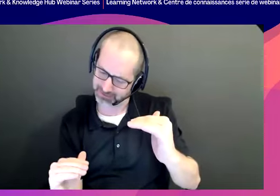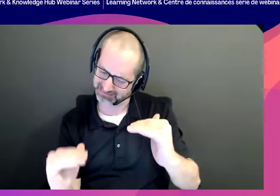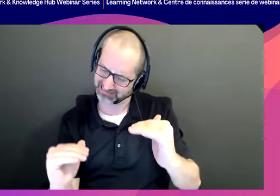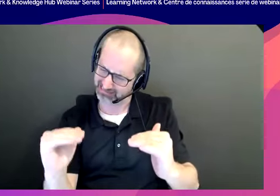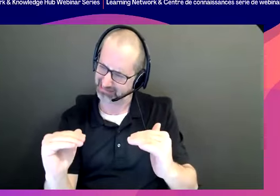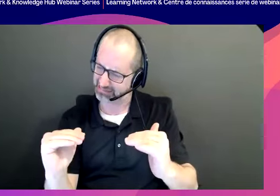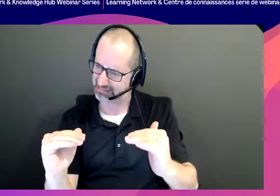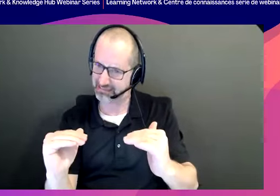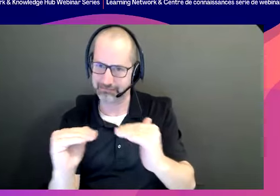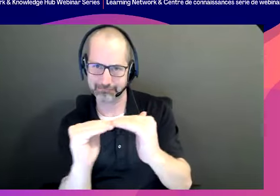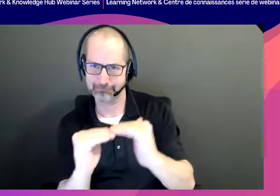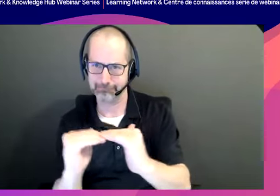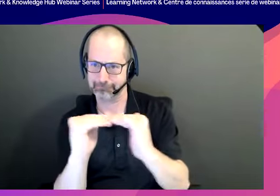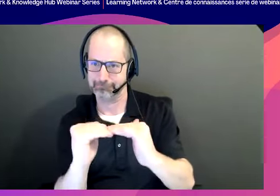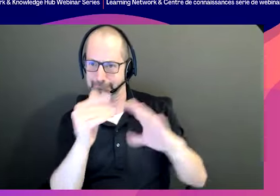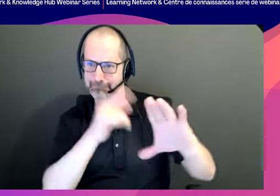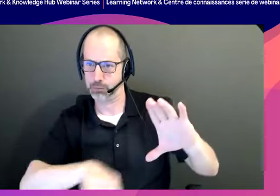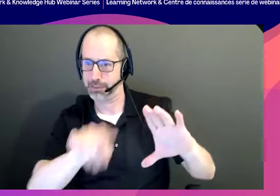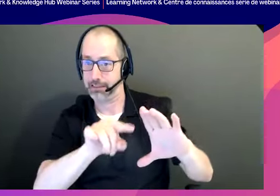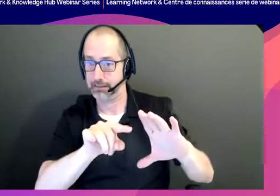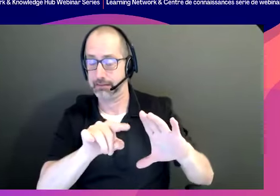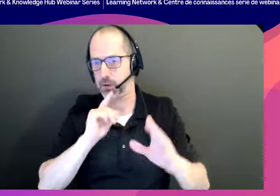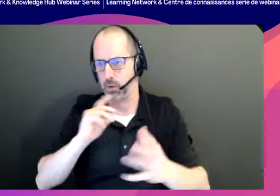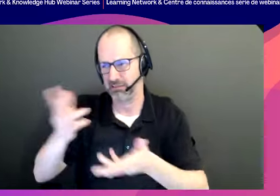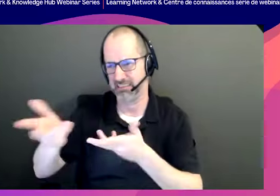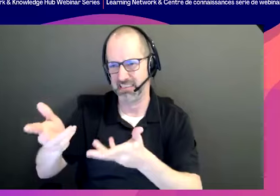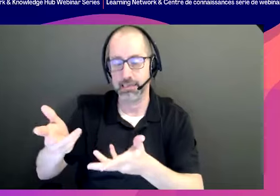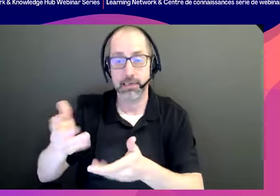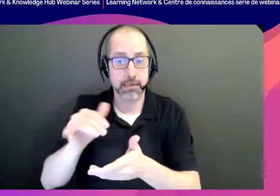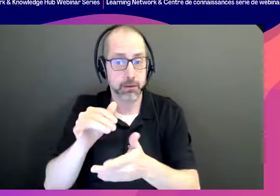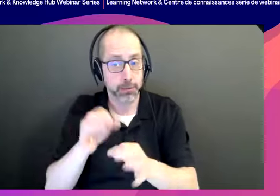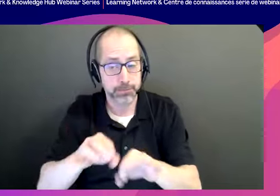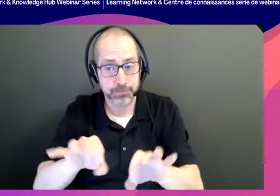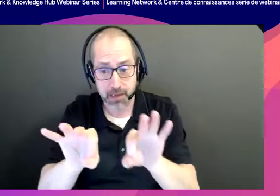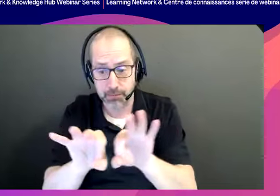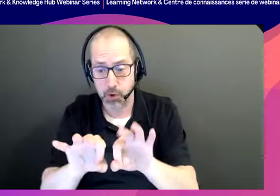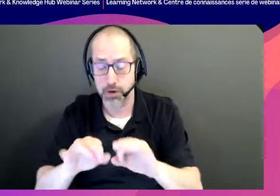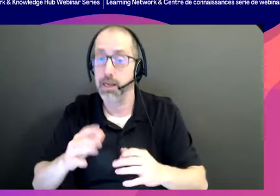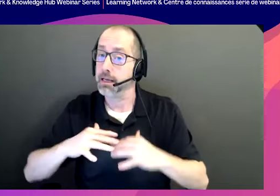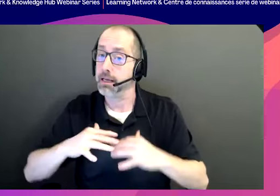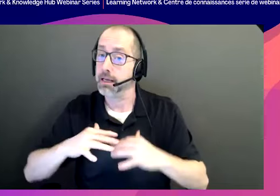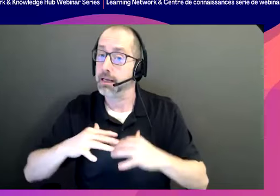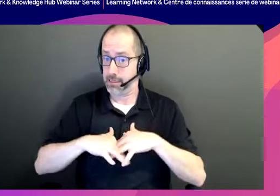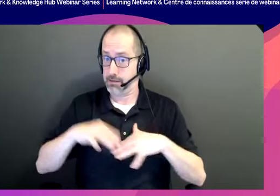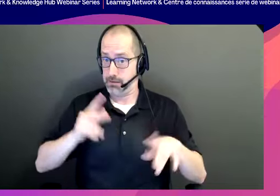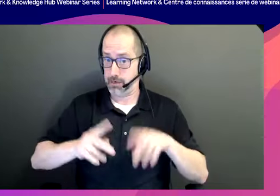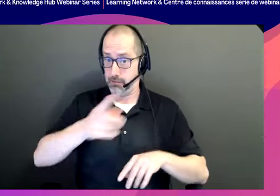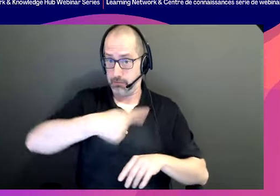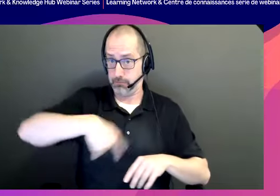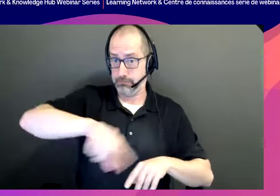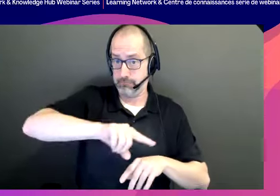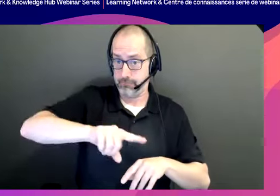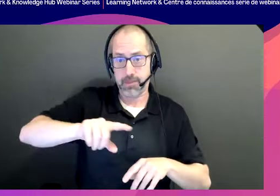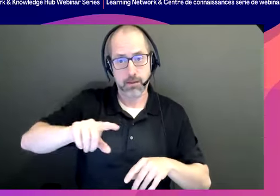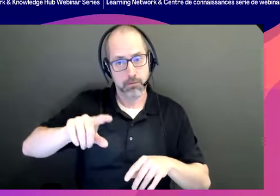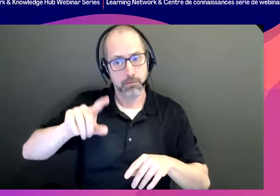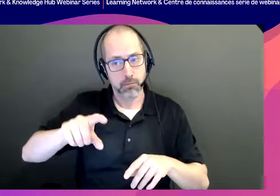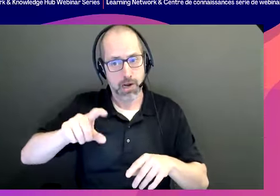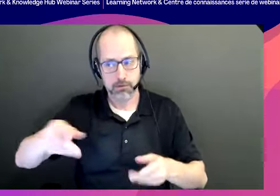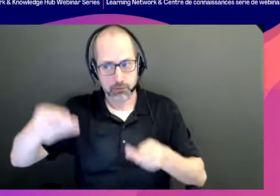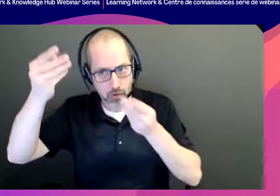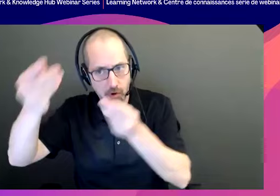that area of their lives. It's so important as Indigenous folks to be able to offer them culture, to